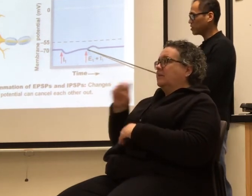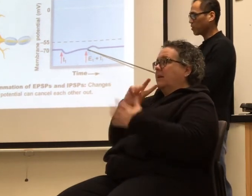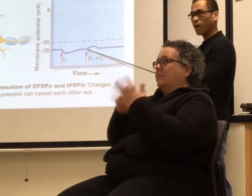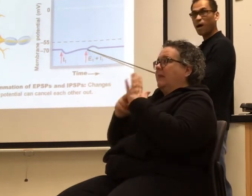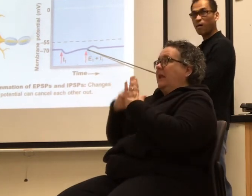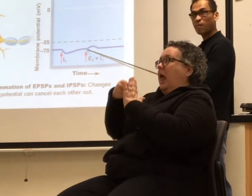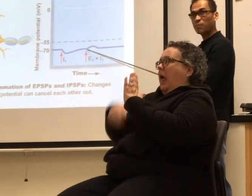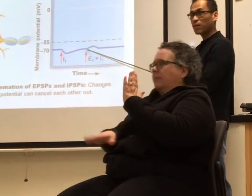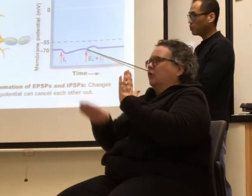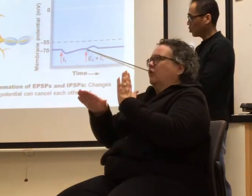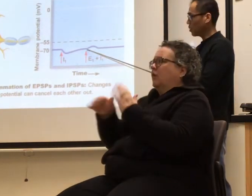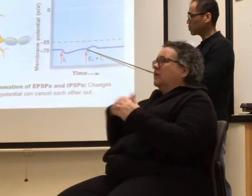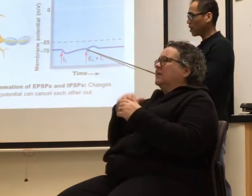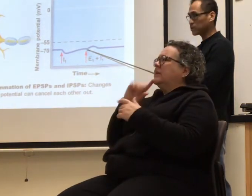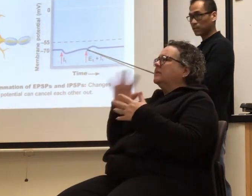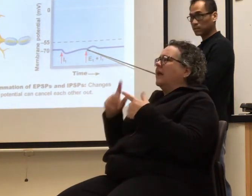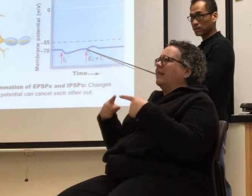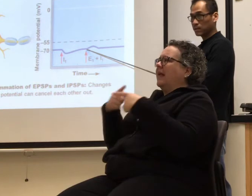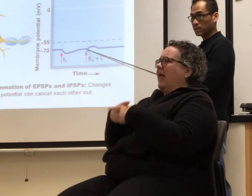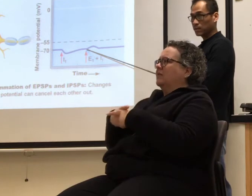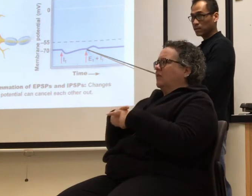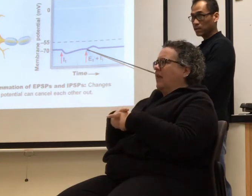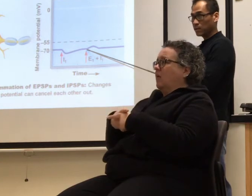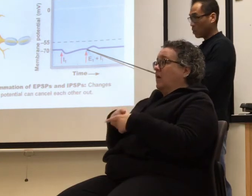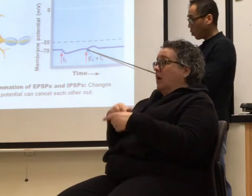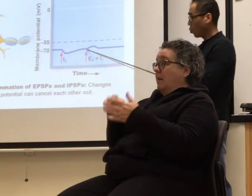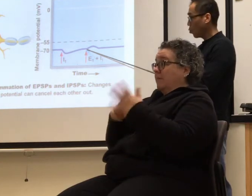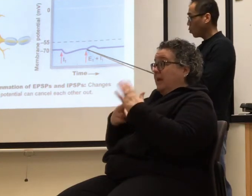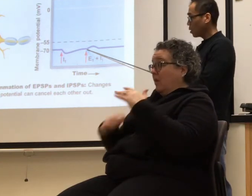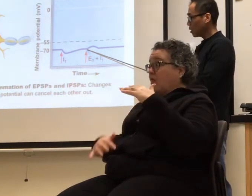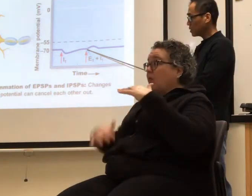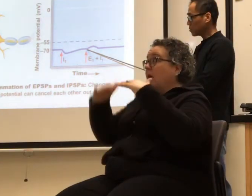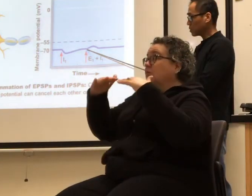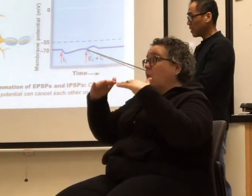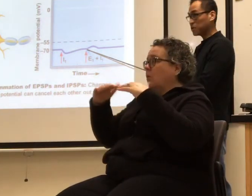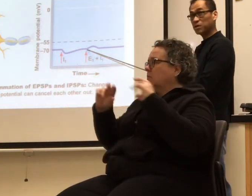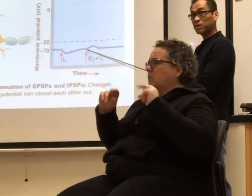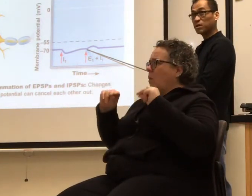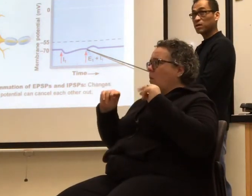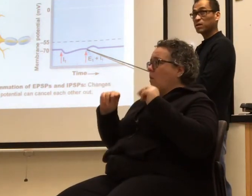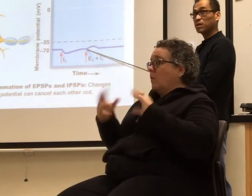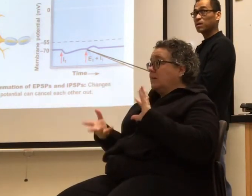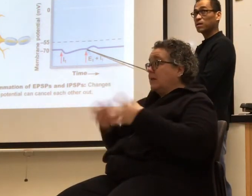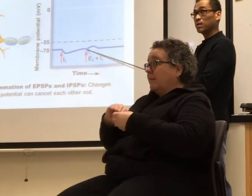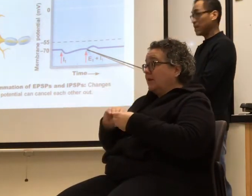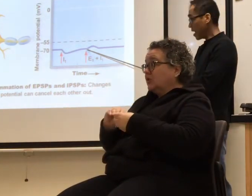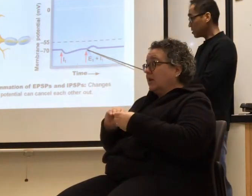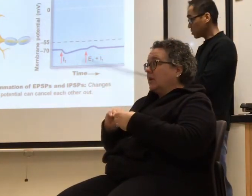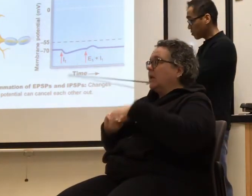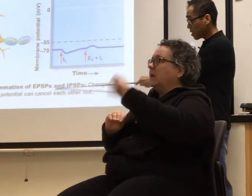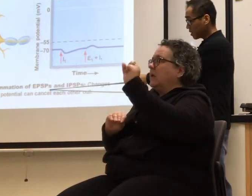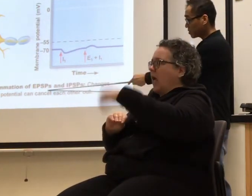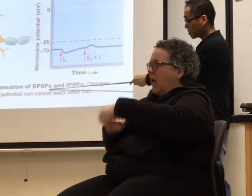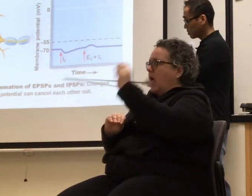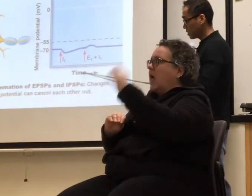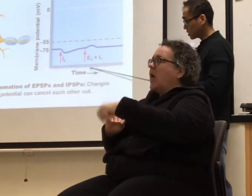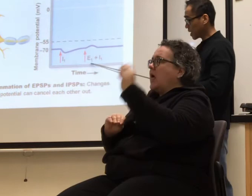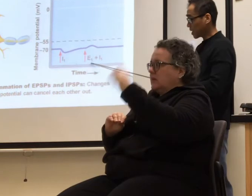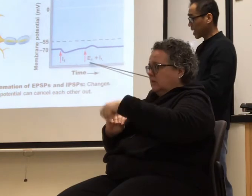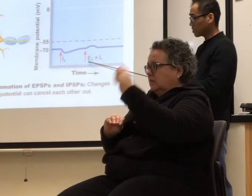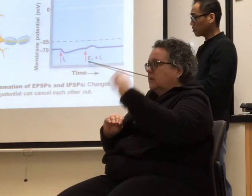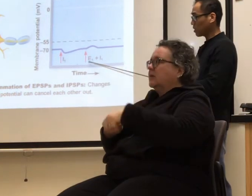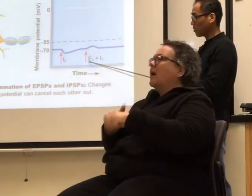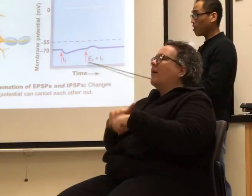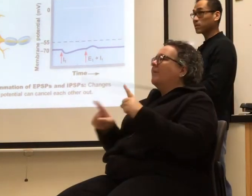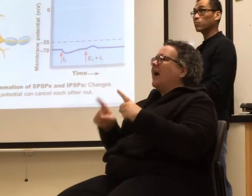of cancel each other out. Do you reach threshold? No. Is there summation? Yes, there is. They just